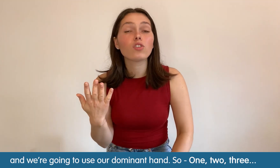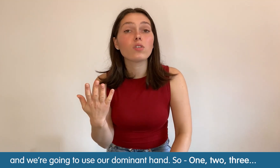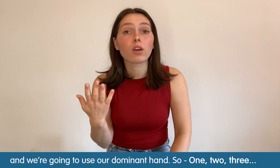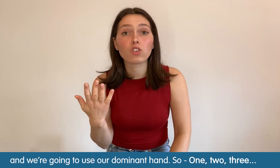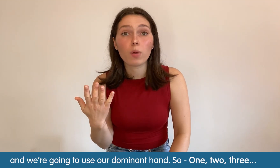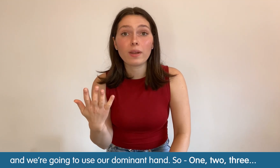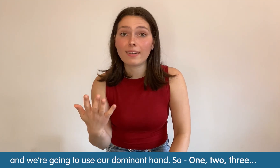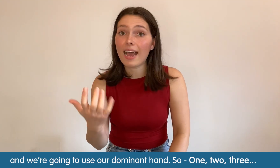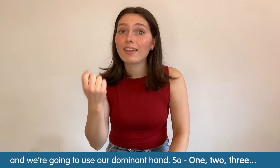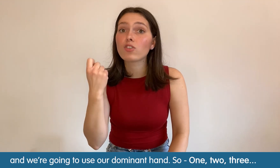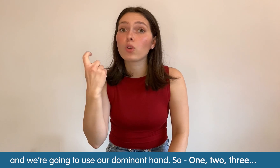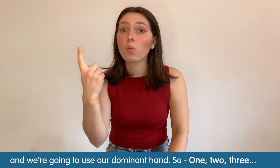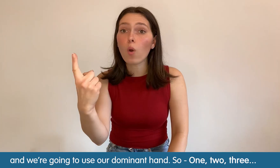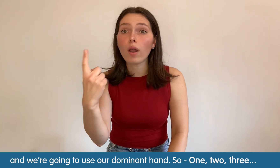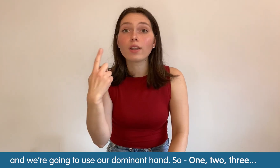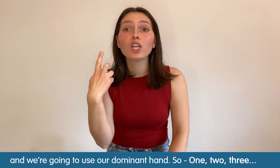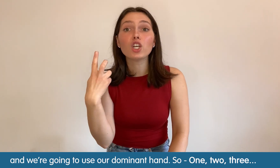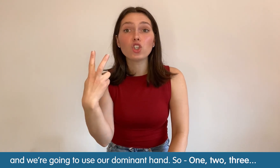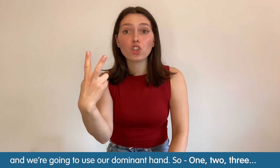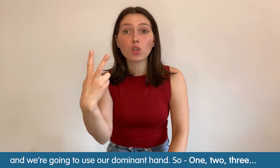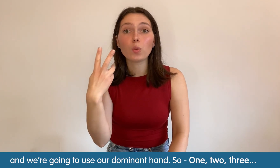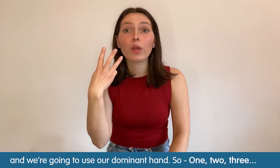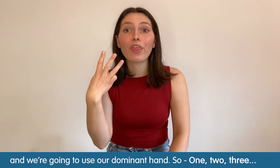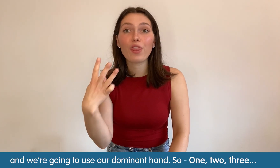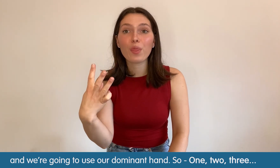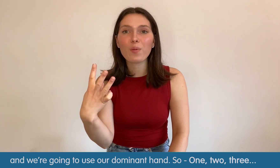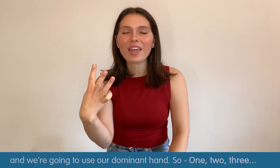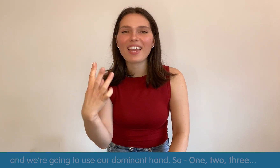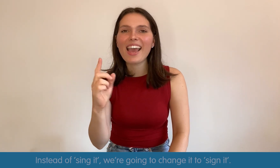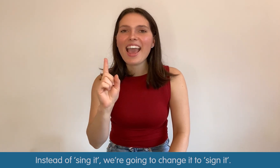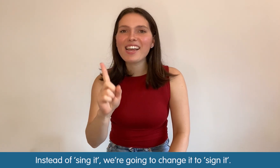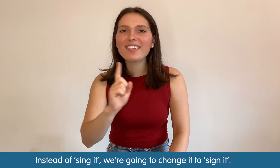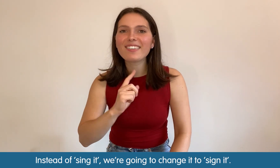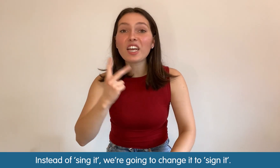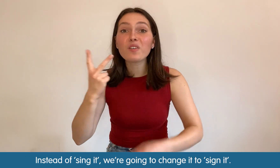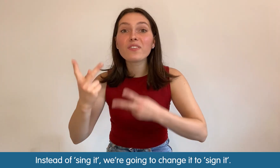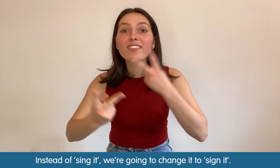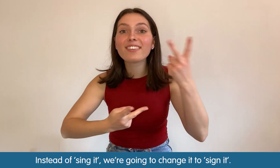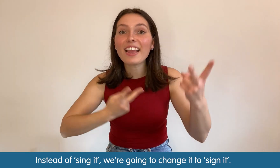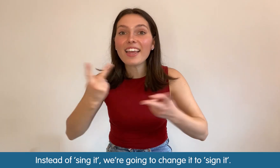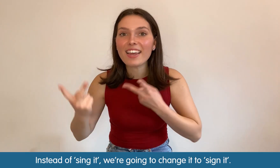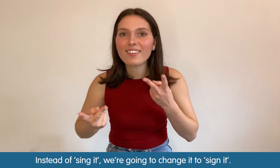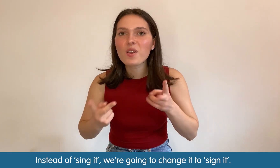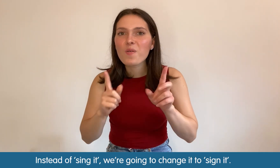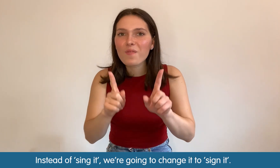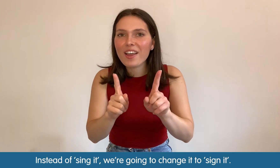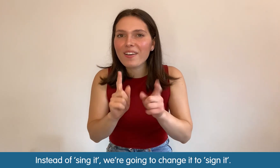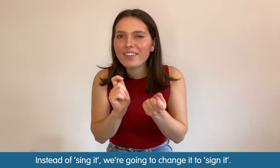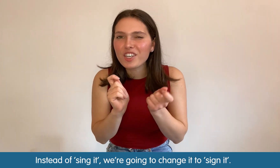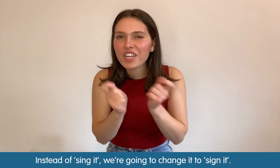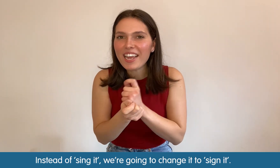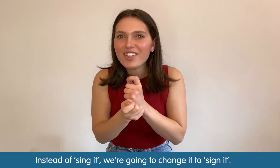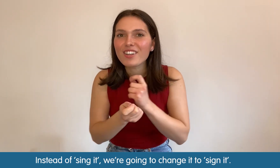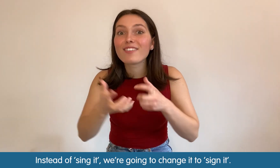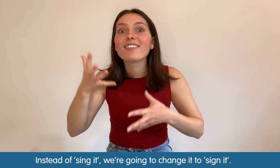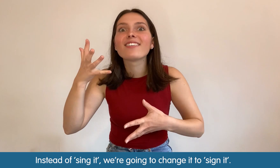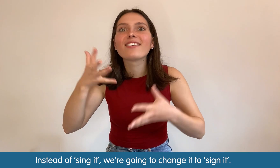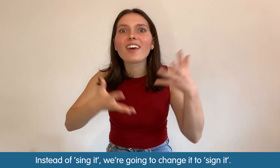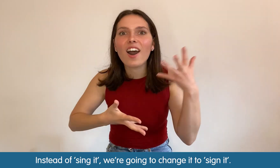our dominant hand. So 1, 2, 3. Instead of sing it, we're going to change it to